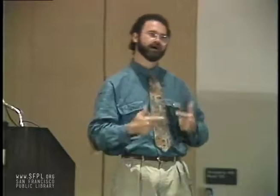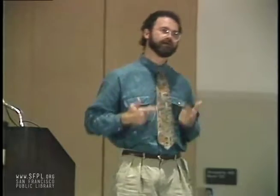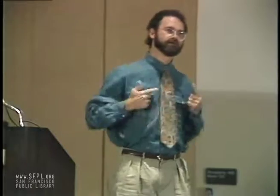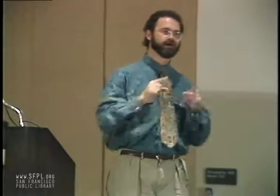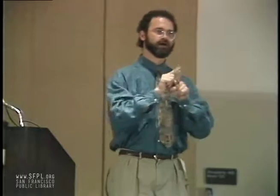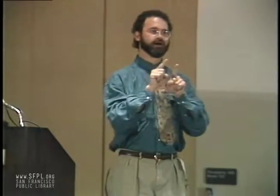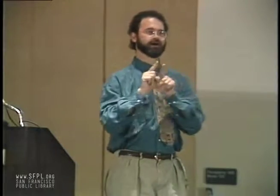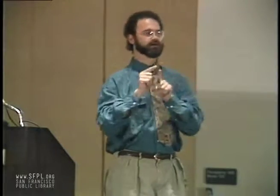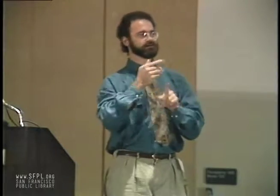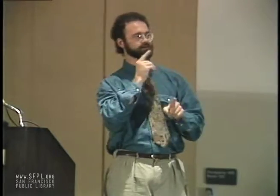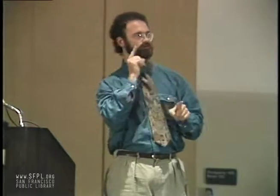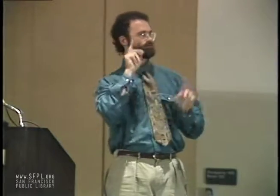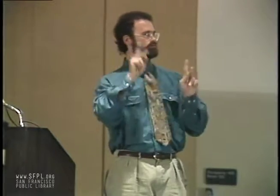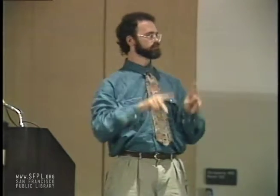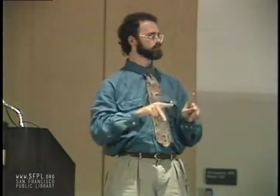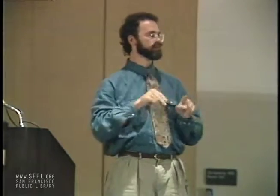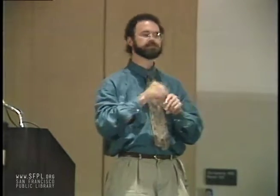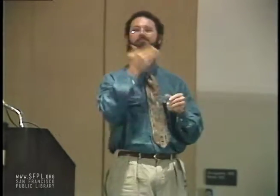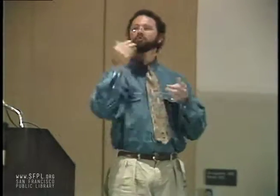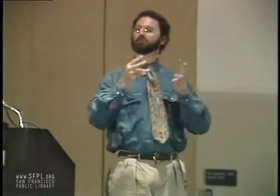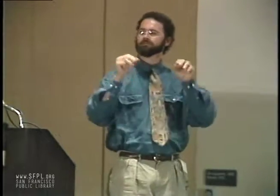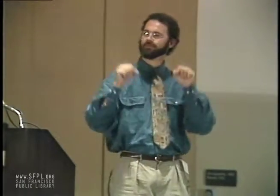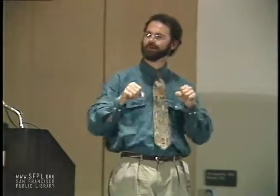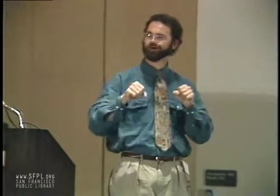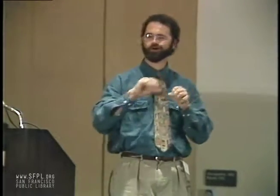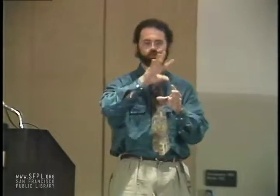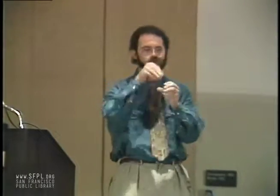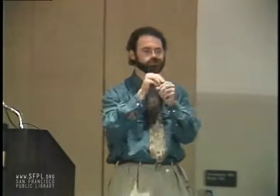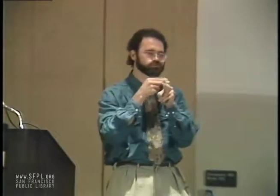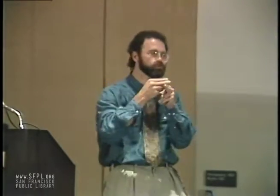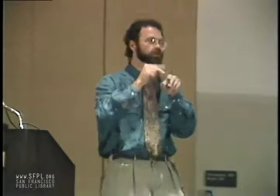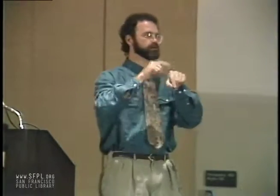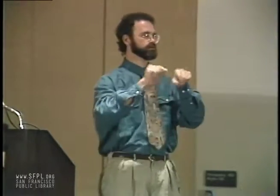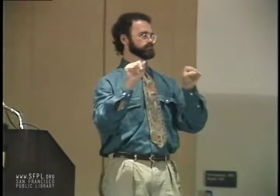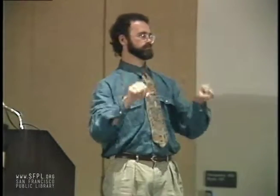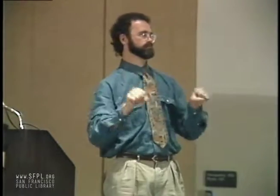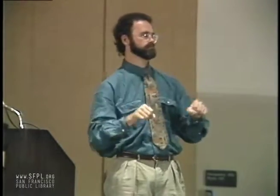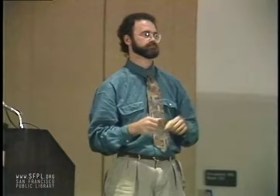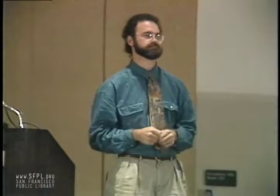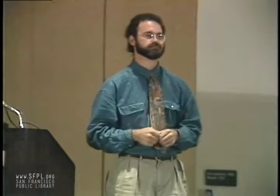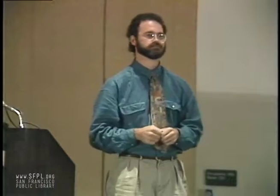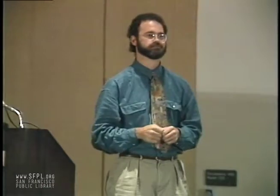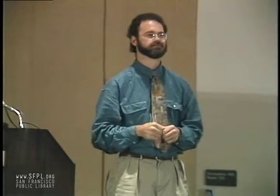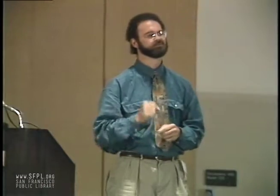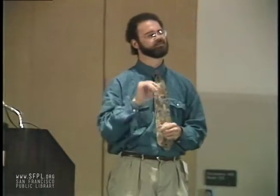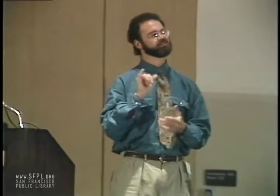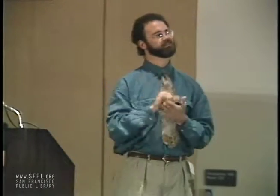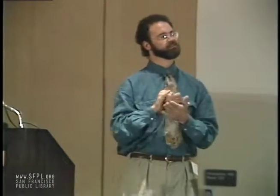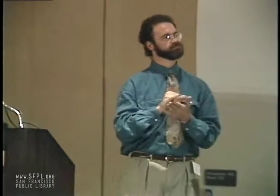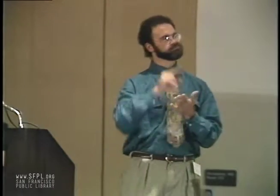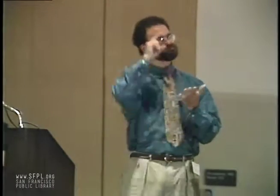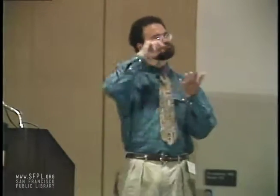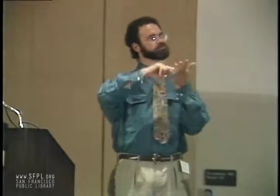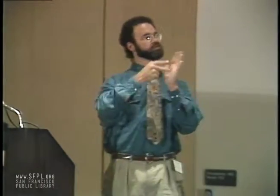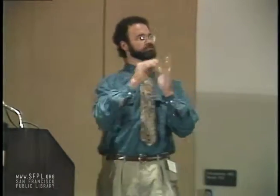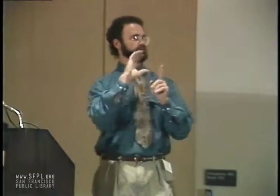deaf people in order to learn how to live in this world being deaf. And I need to do this as early as